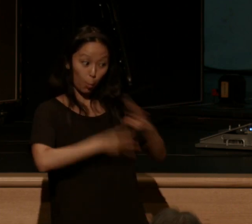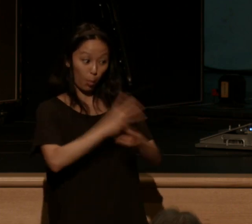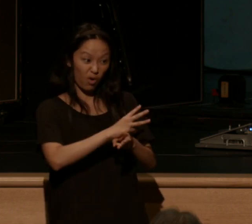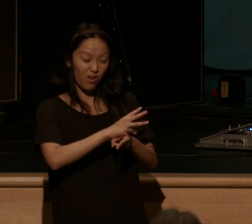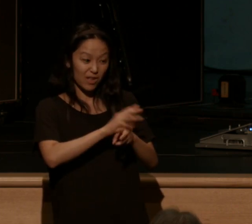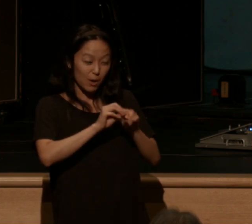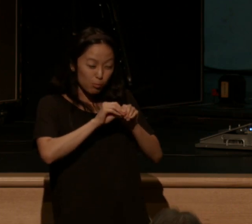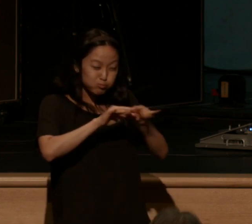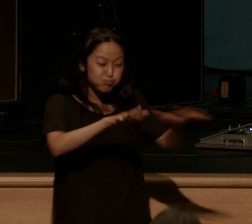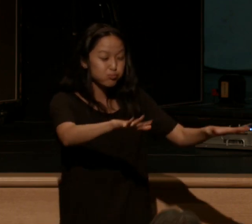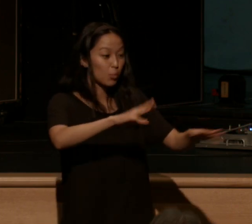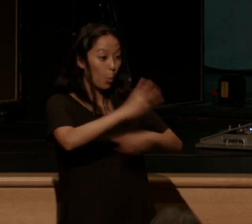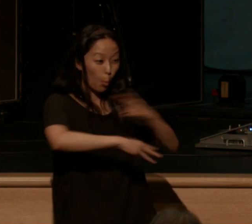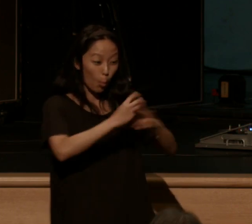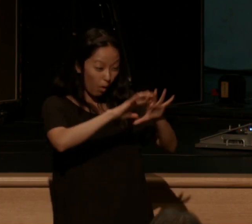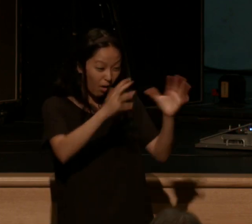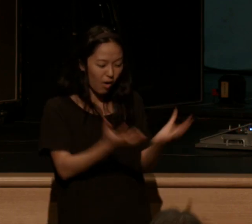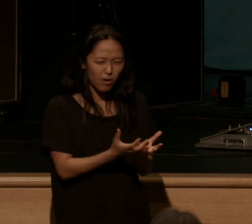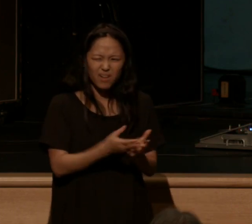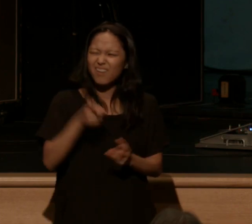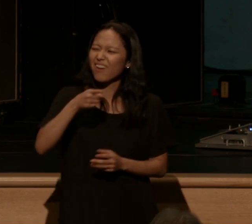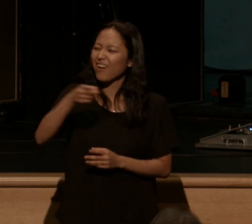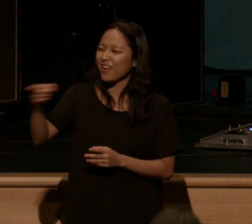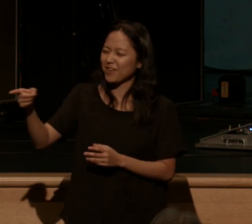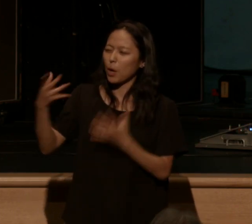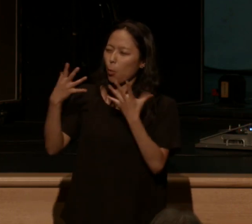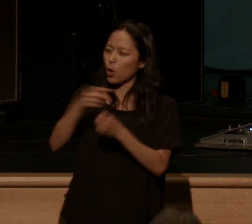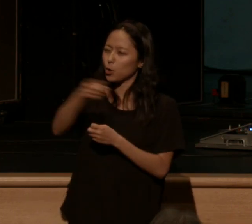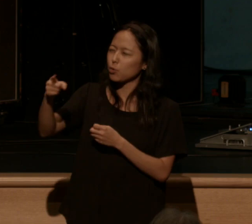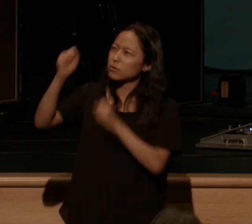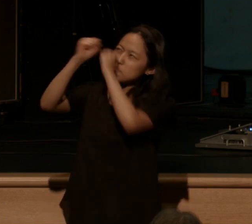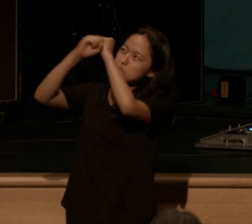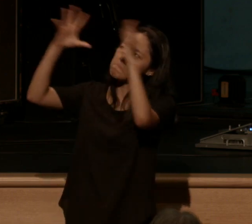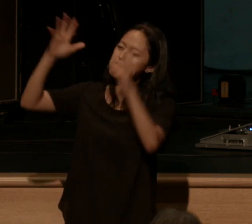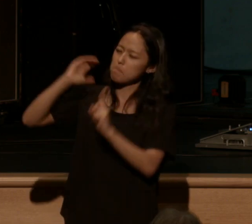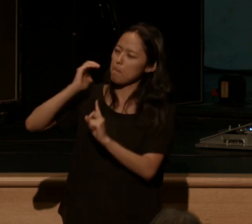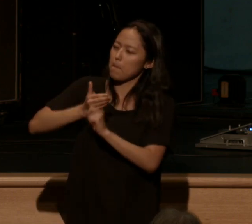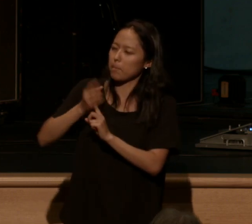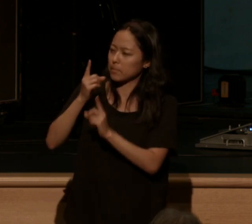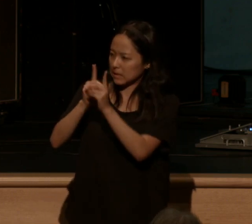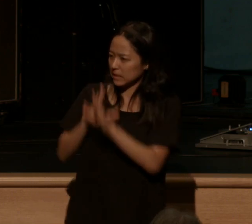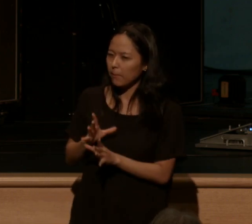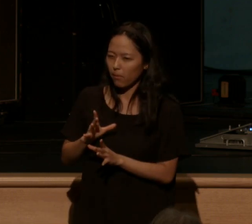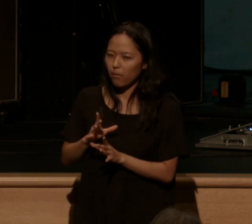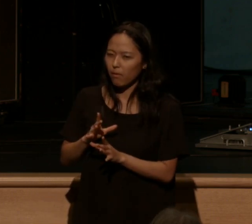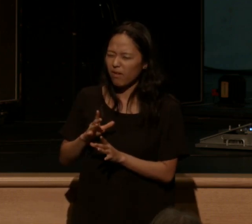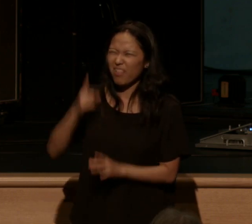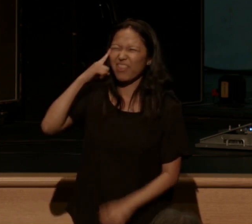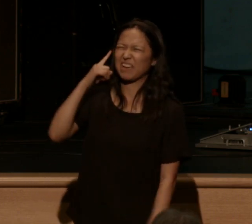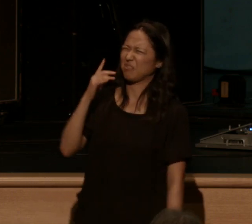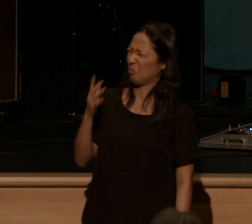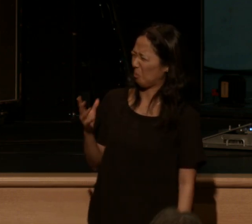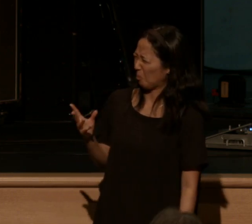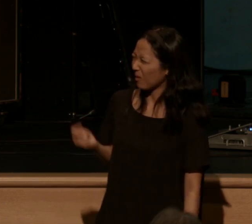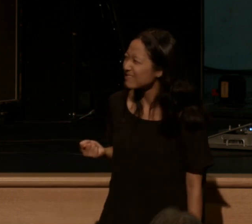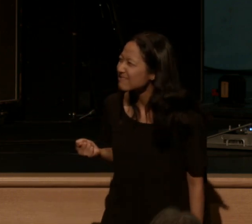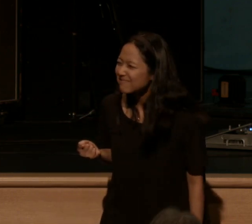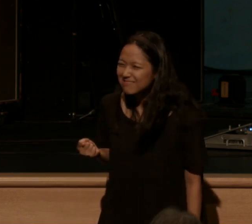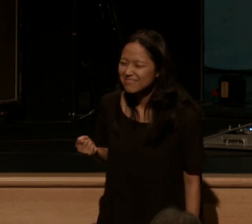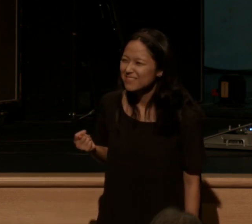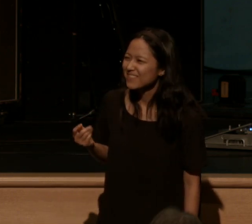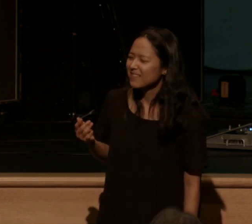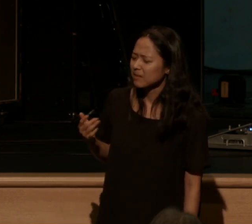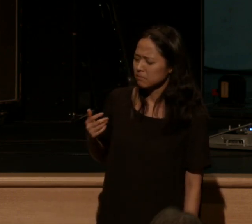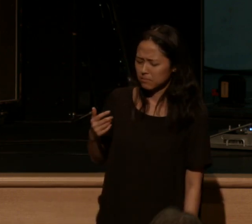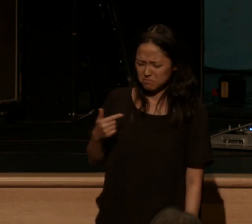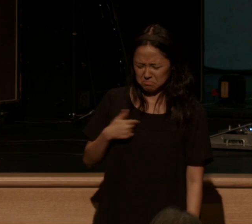of the earth, all right? So like, just put yourself in the shoes, the sandals of one of the disciples. And you're kind of like, huh? Right? Like you